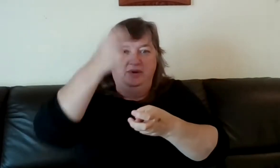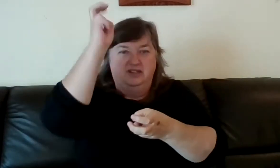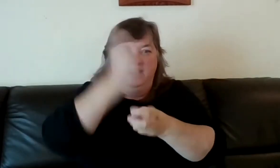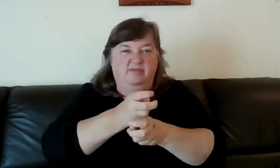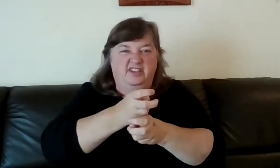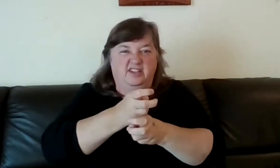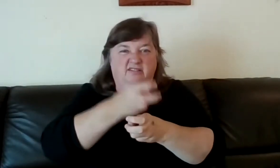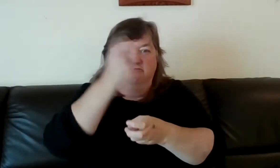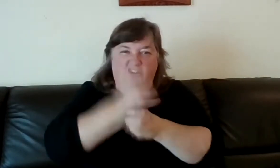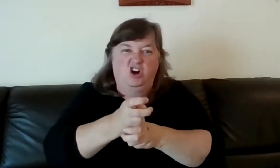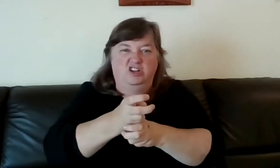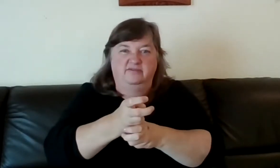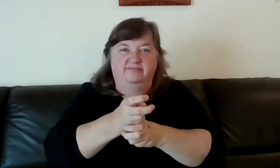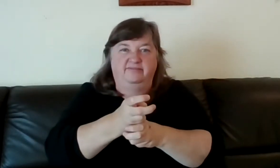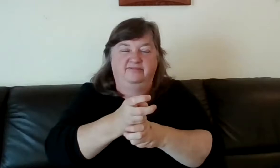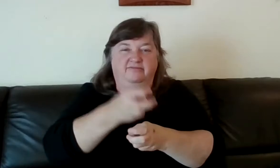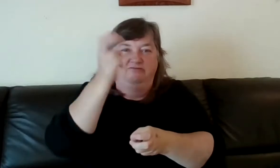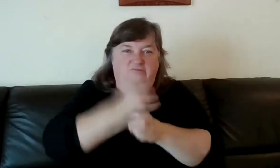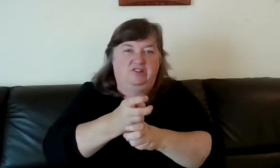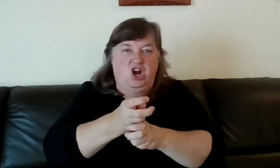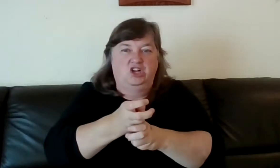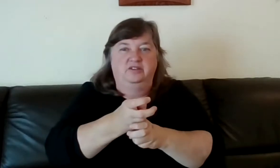on top of each other. Hard. Hard.